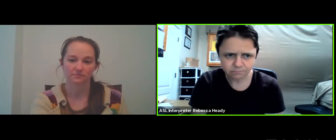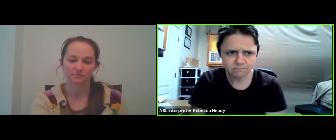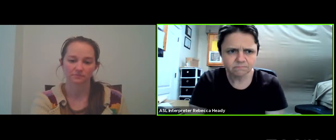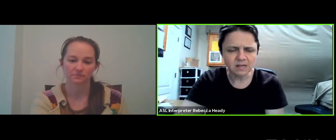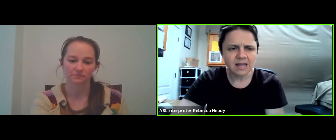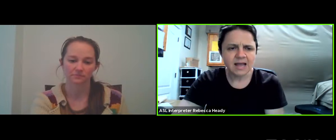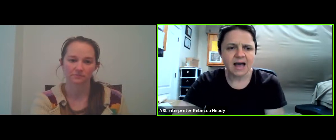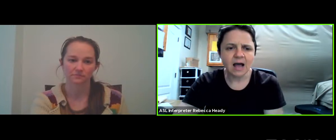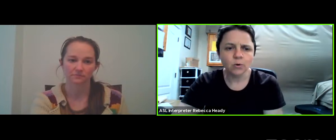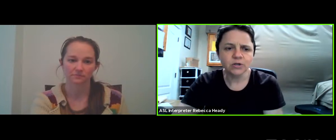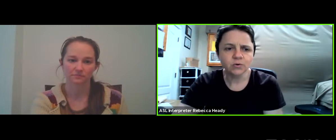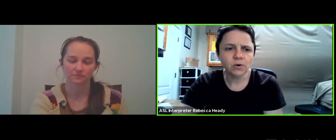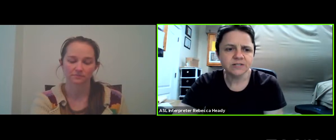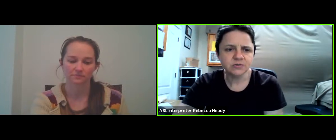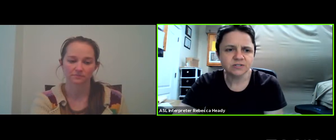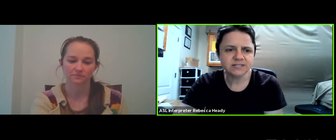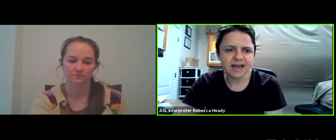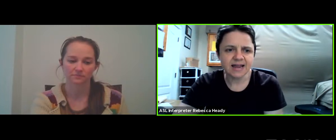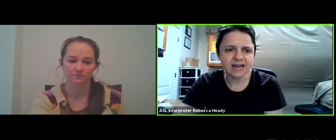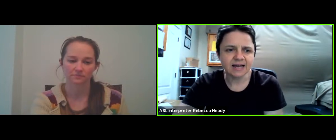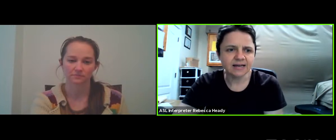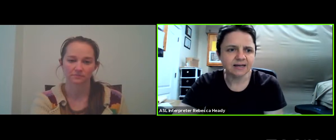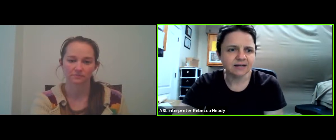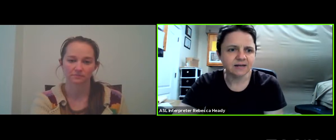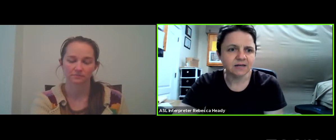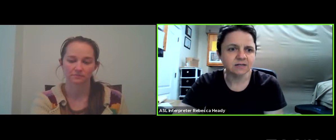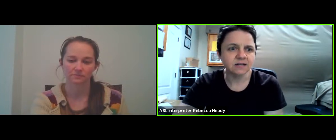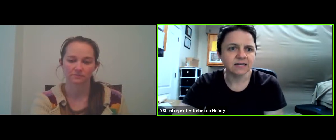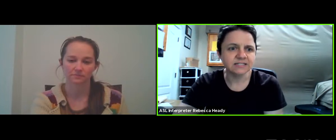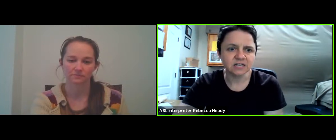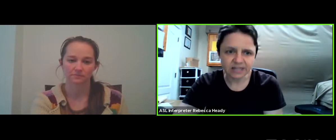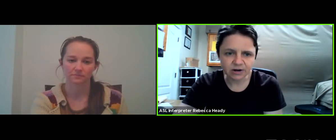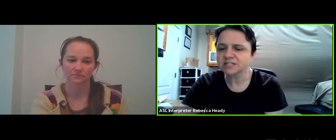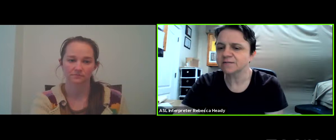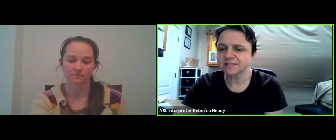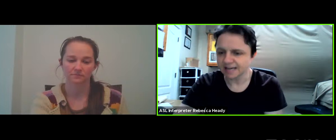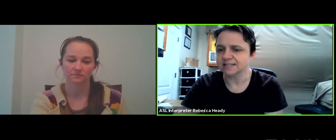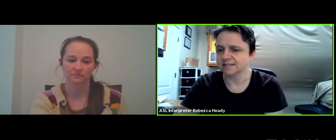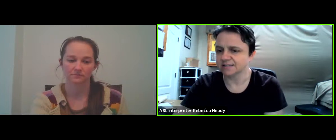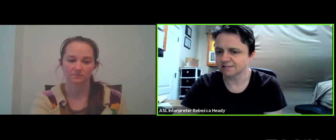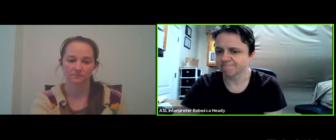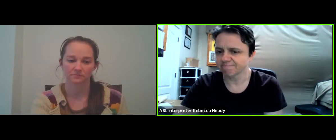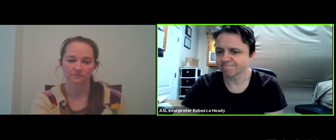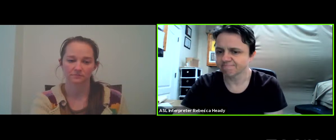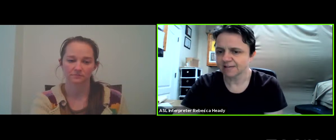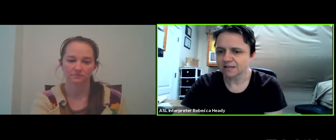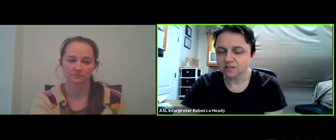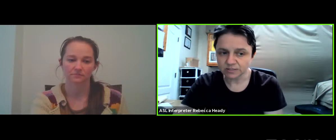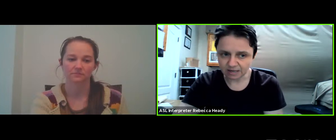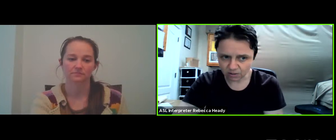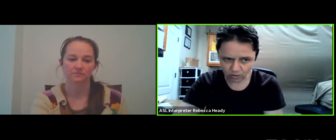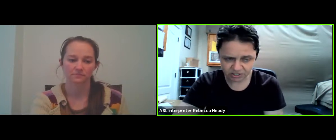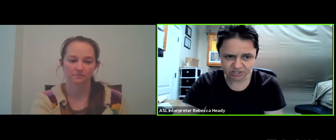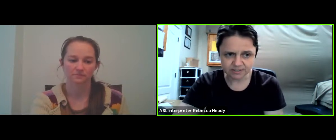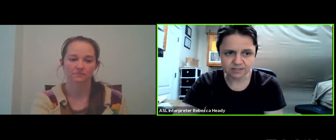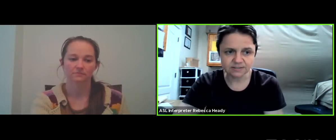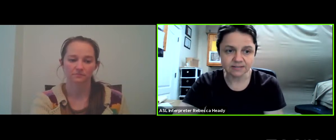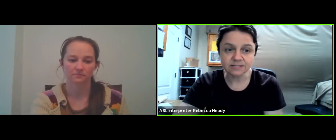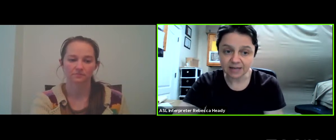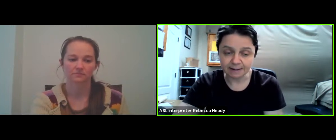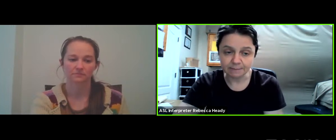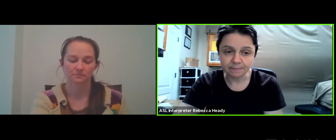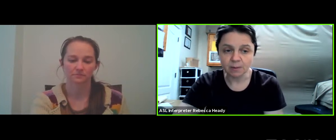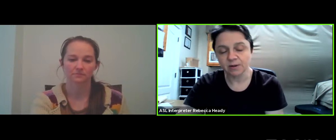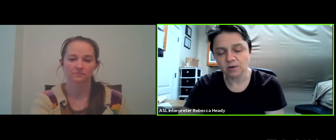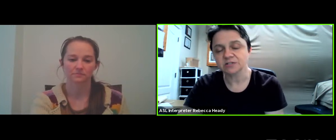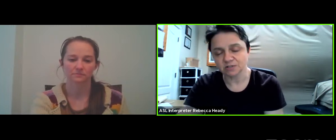face? How are you going to say a declarative sentence? So it's not a question, it's a